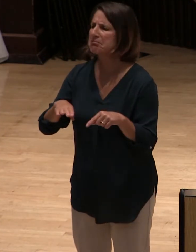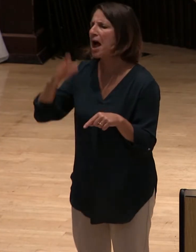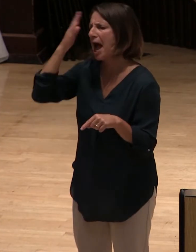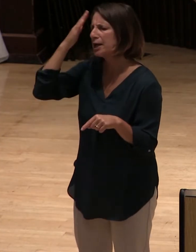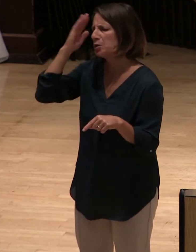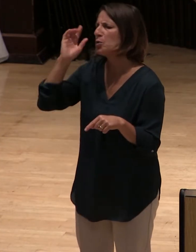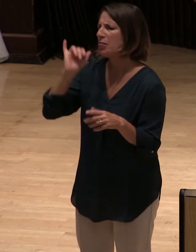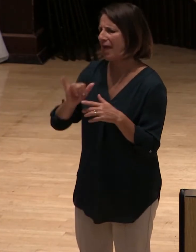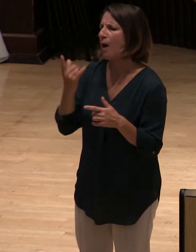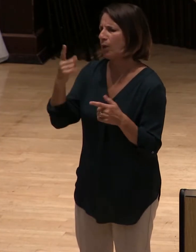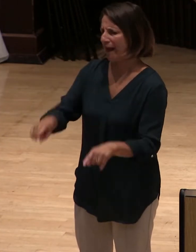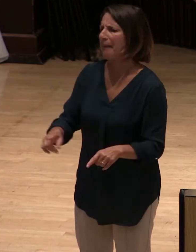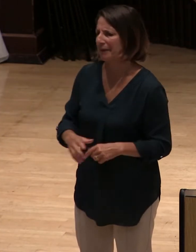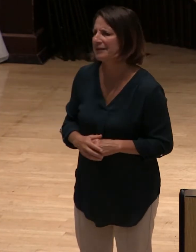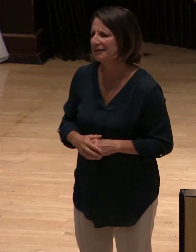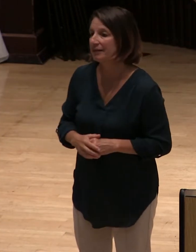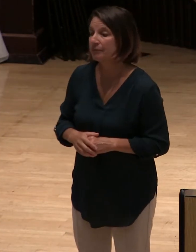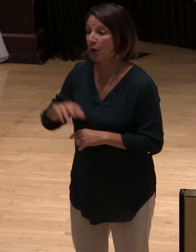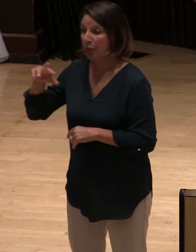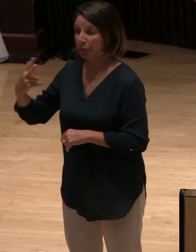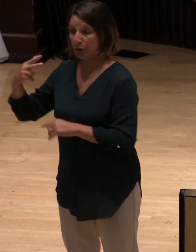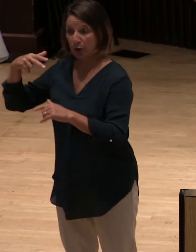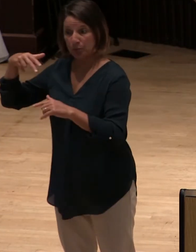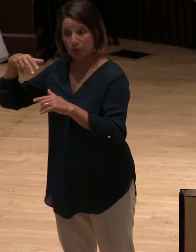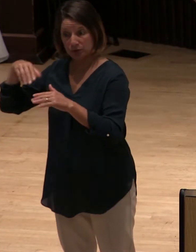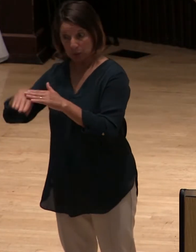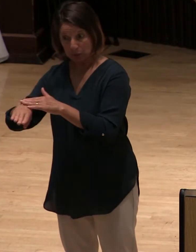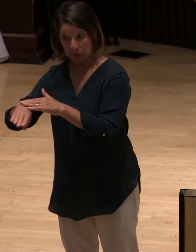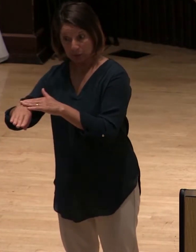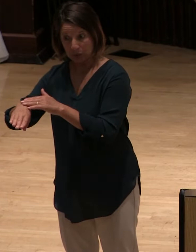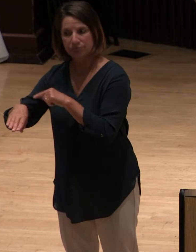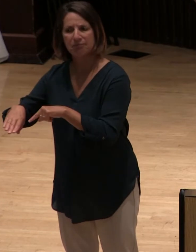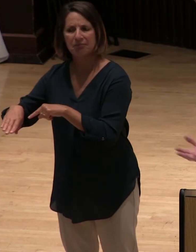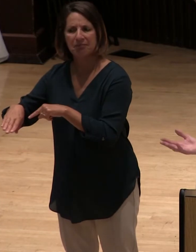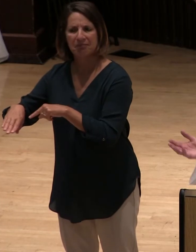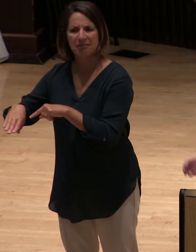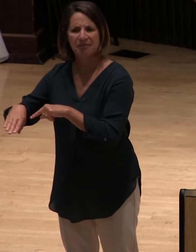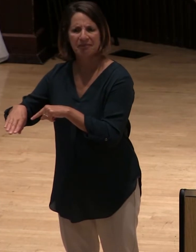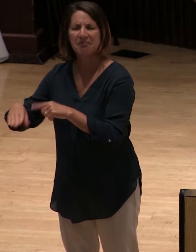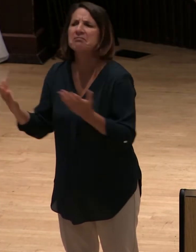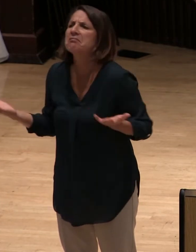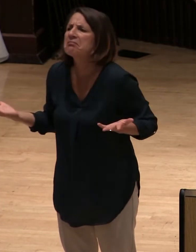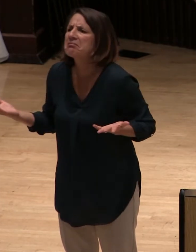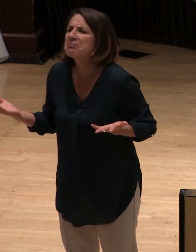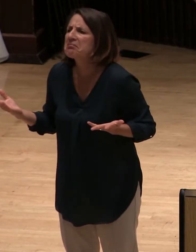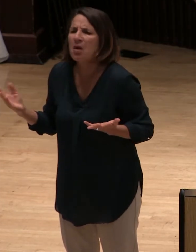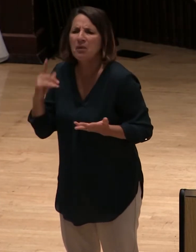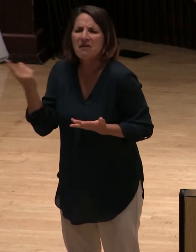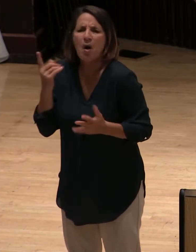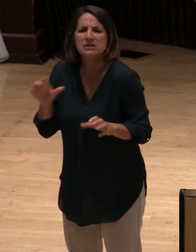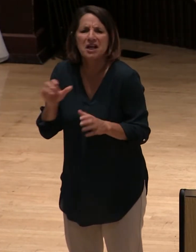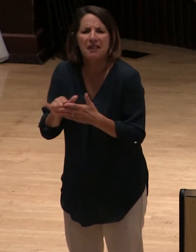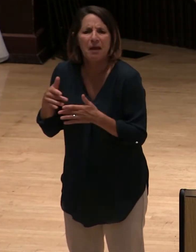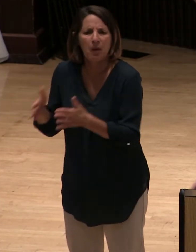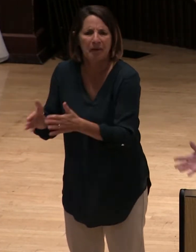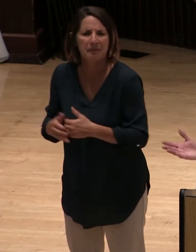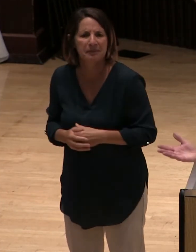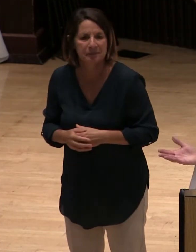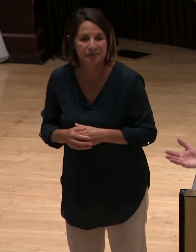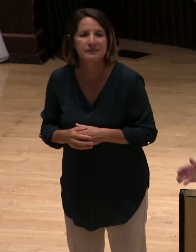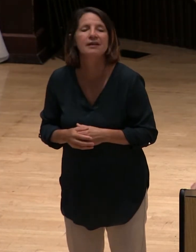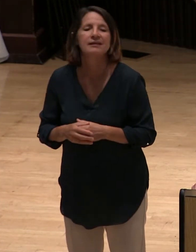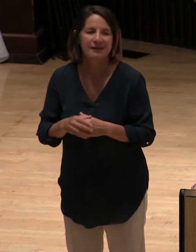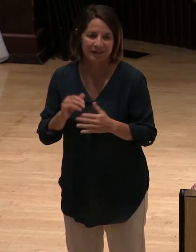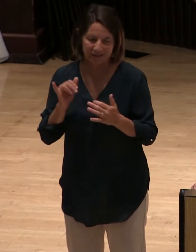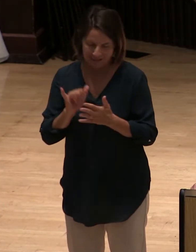happen. And when the third person goes through the door, they say, this is how we've always done it. And